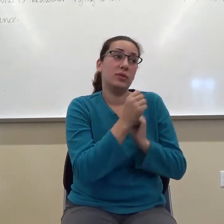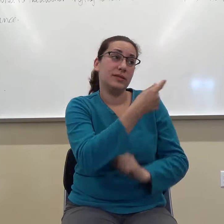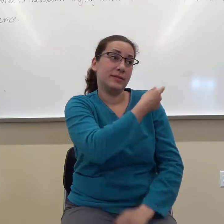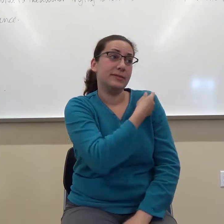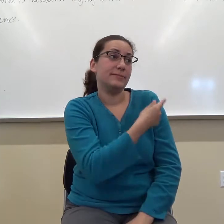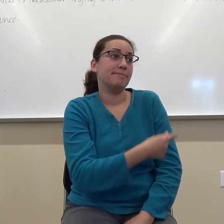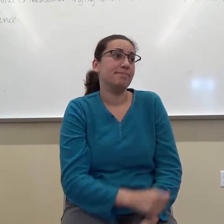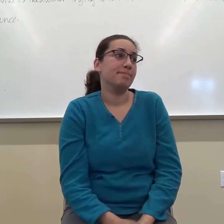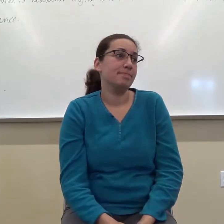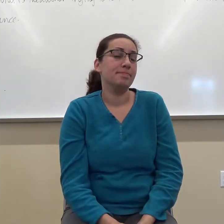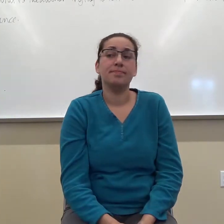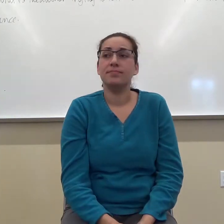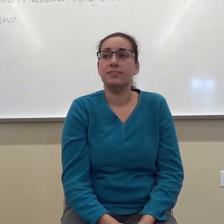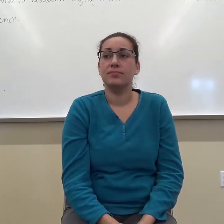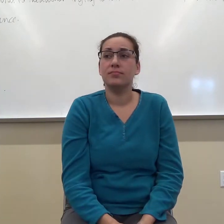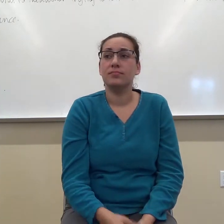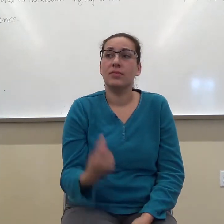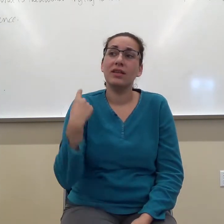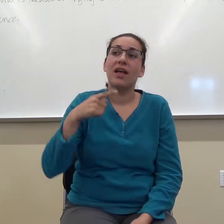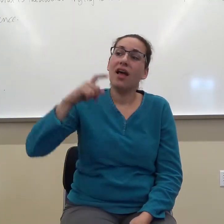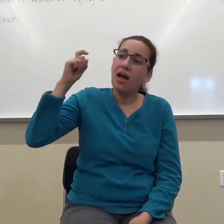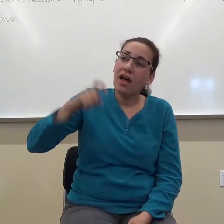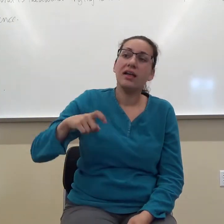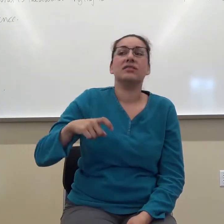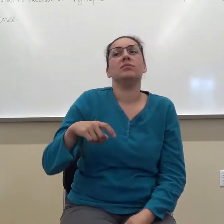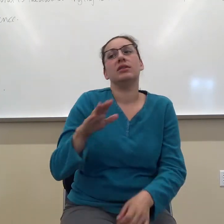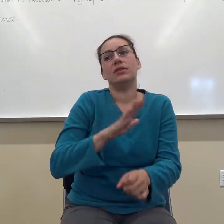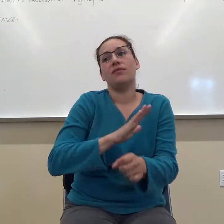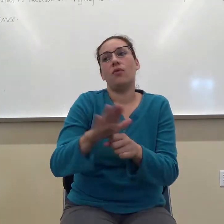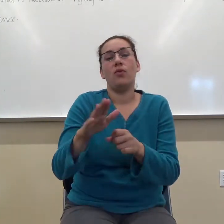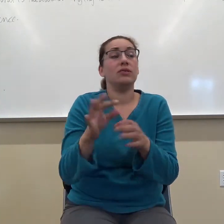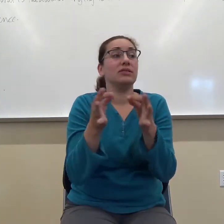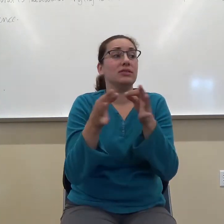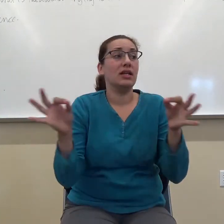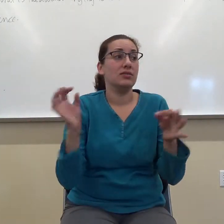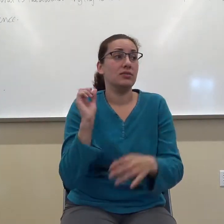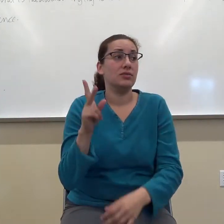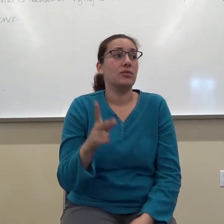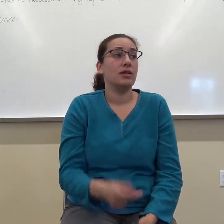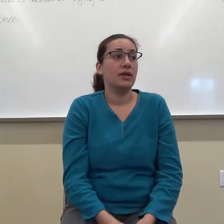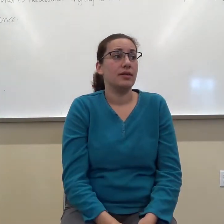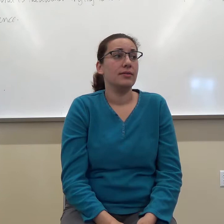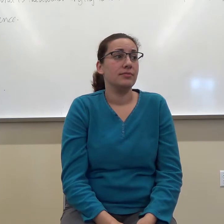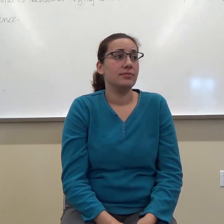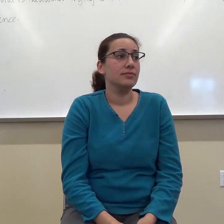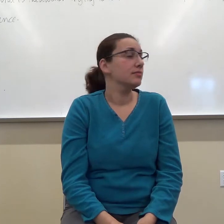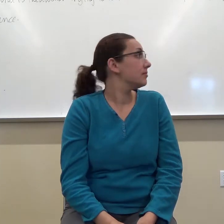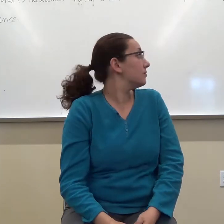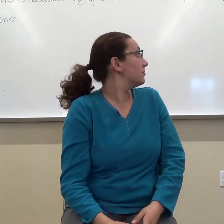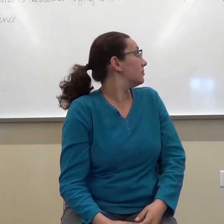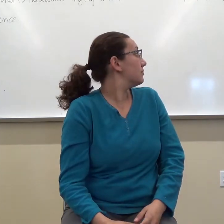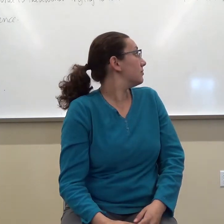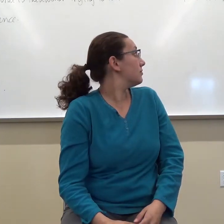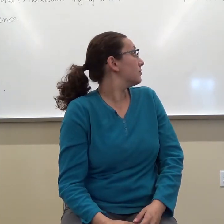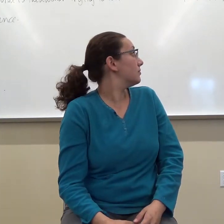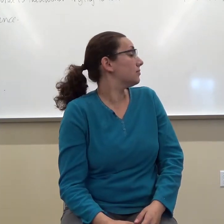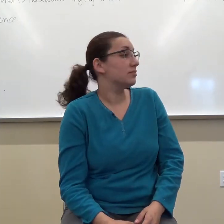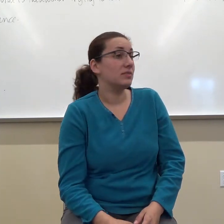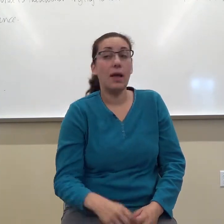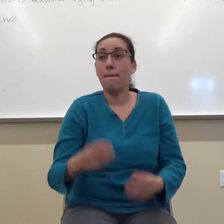This has to be a complete sentence. So a lot of the reason that I gave things back to do